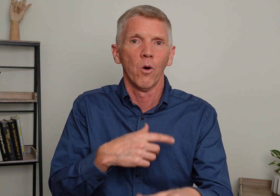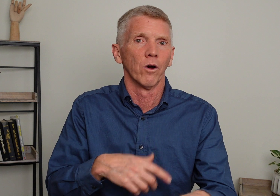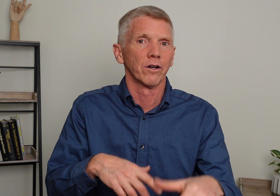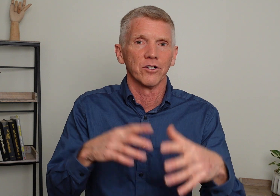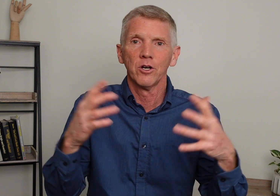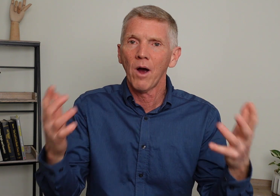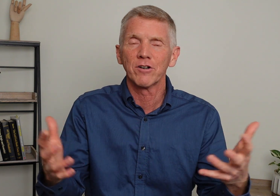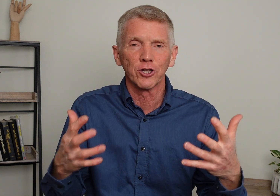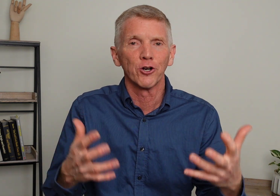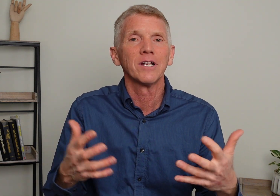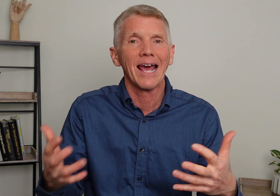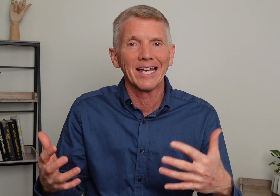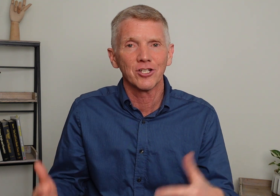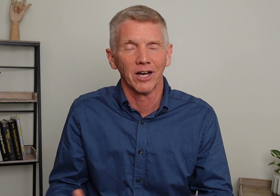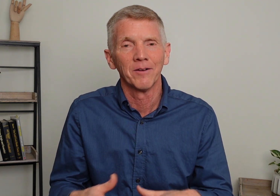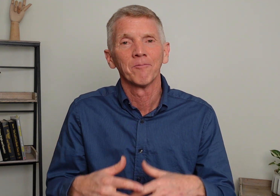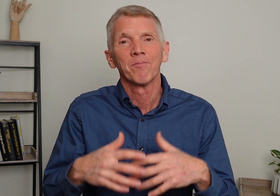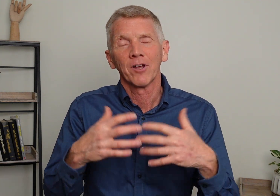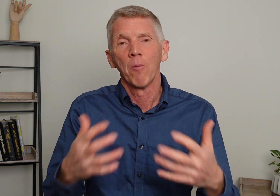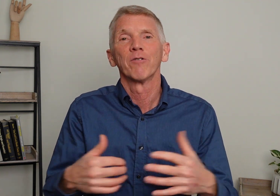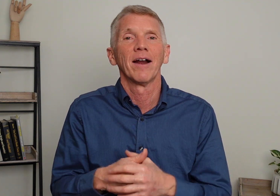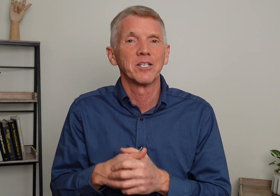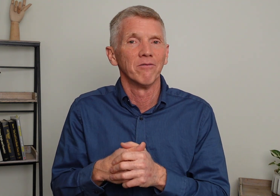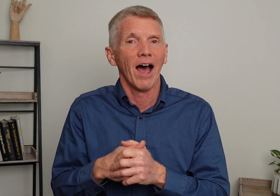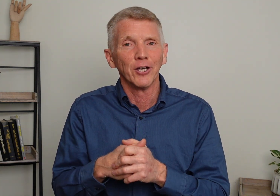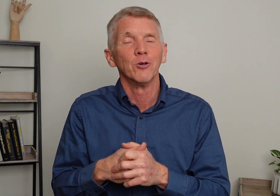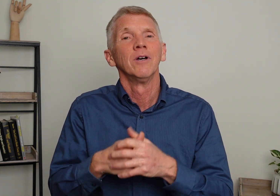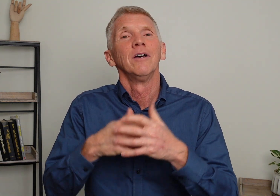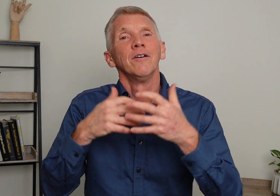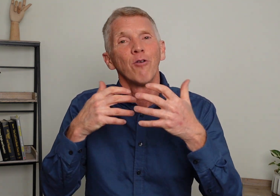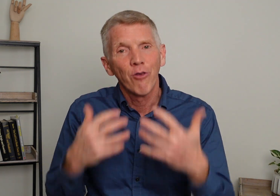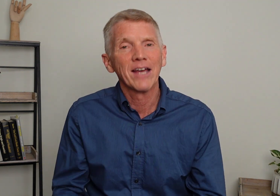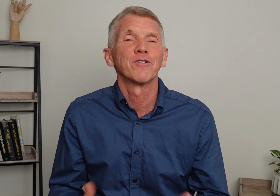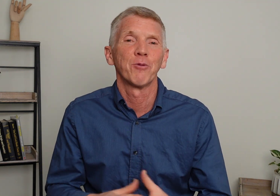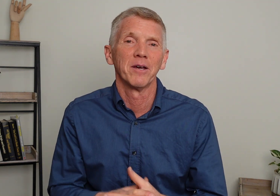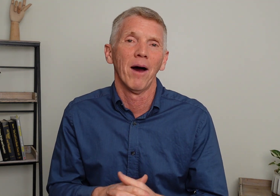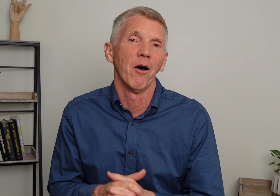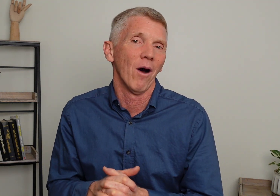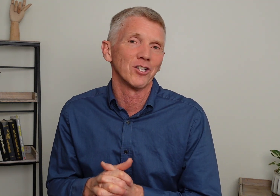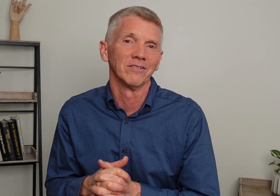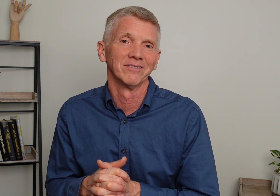coworkers, whoever's learning ASL. Hope you're finding some value. Thanks for swinging by and watching.